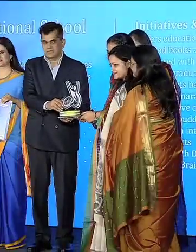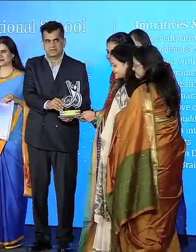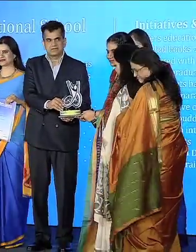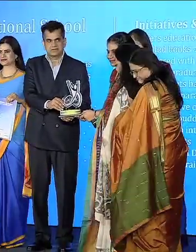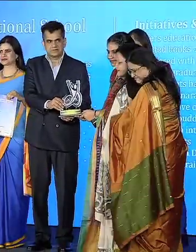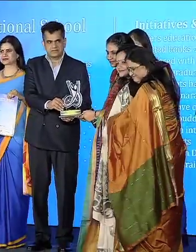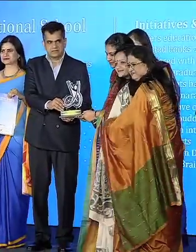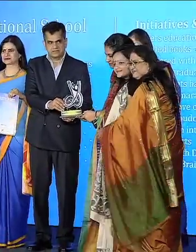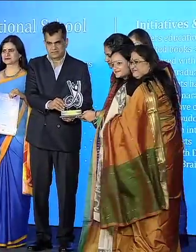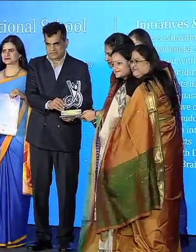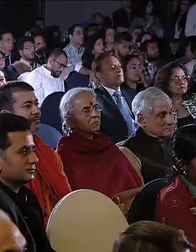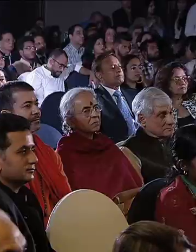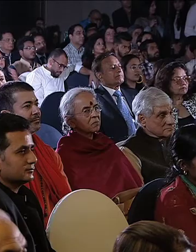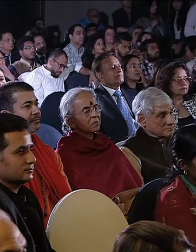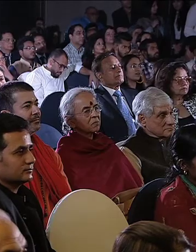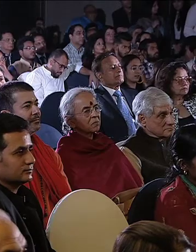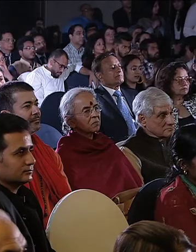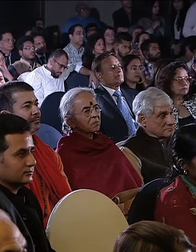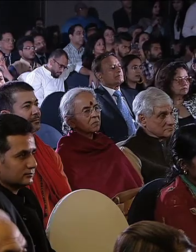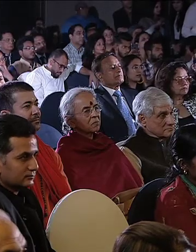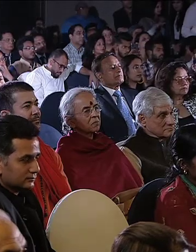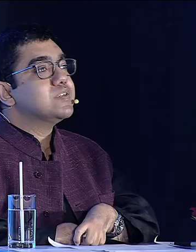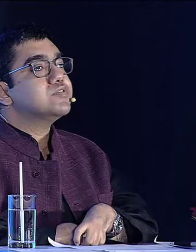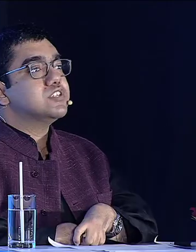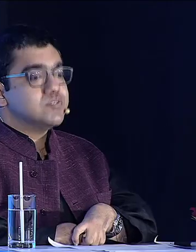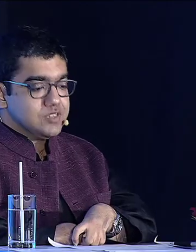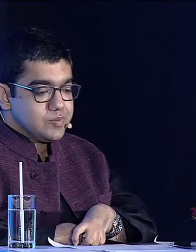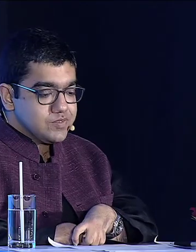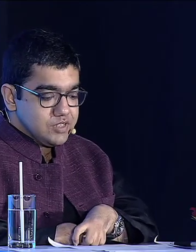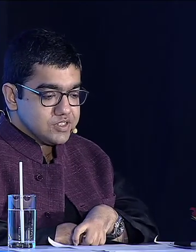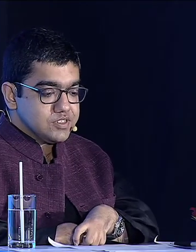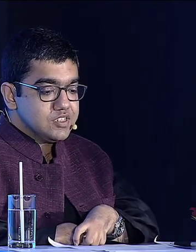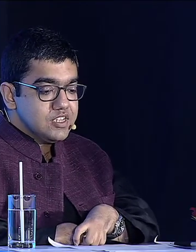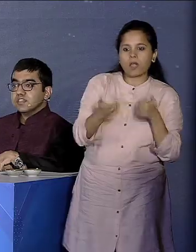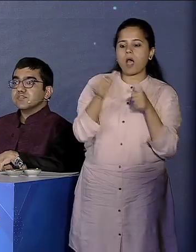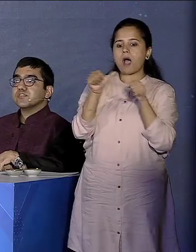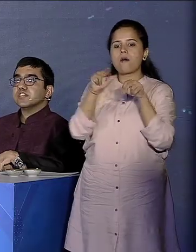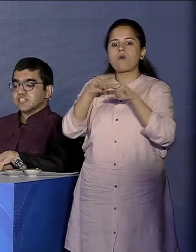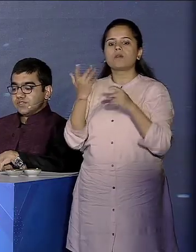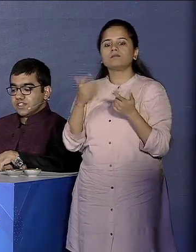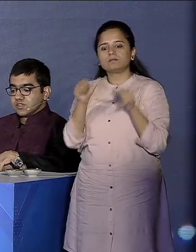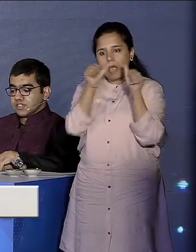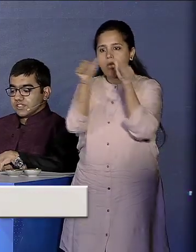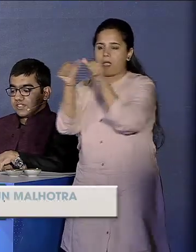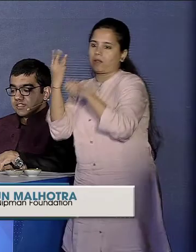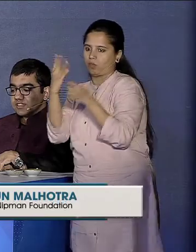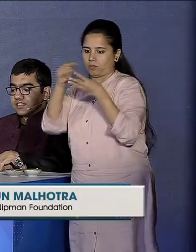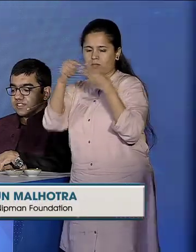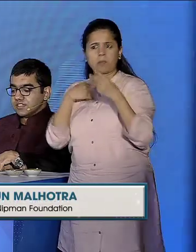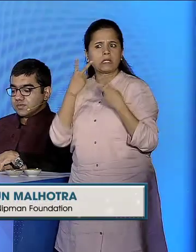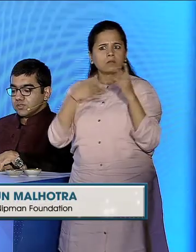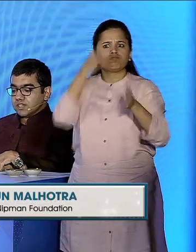were received this year. The last 1 year has been an eventful year for the Nipman Foundation. We've conducted various audit trainings